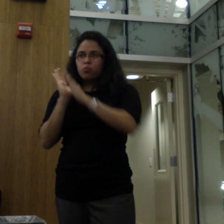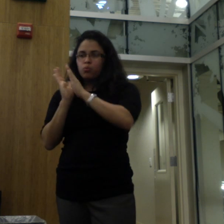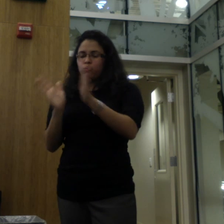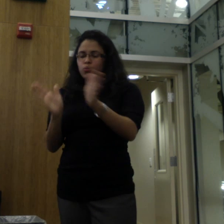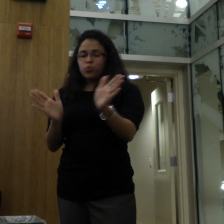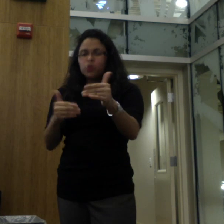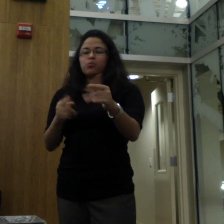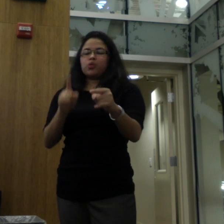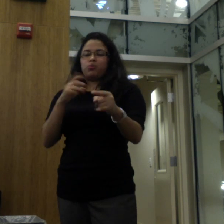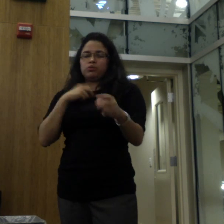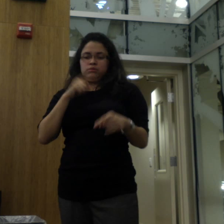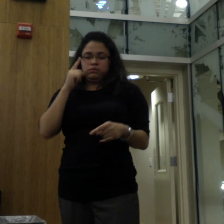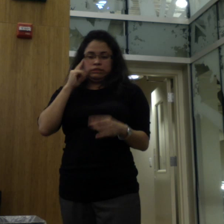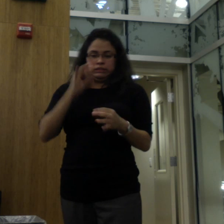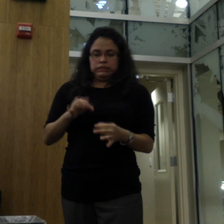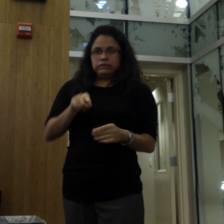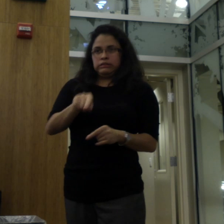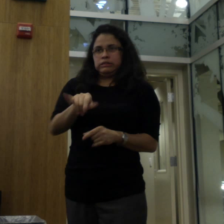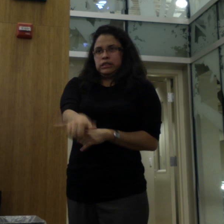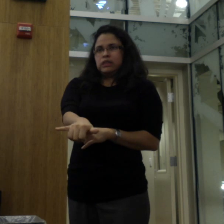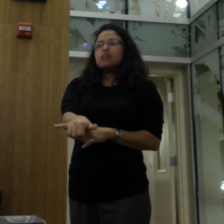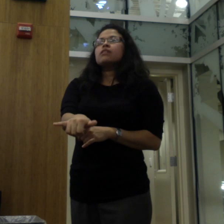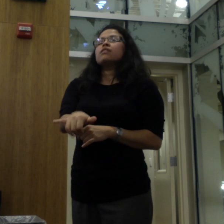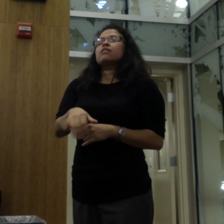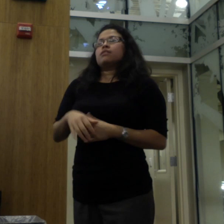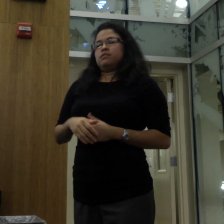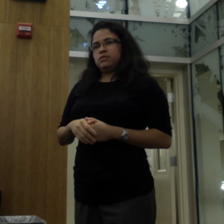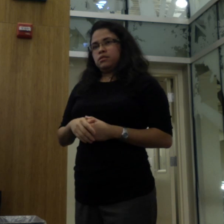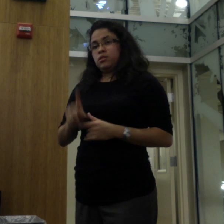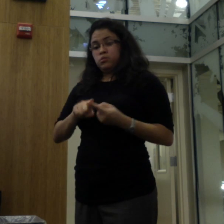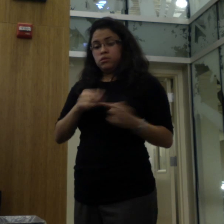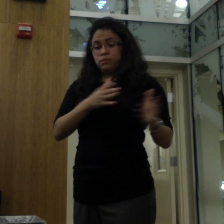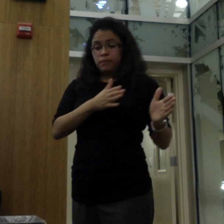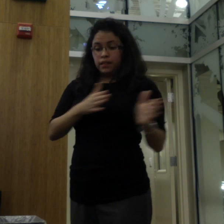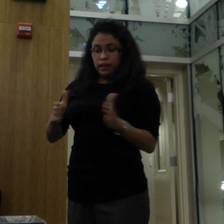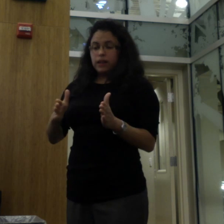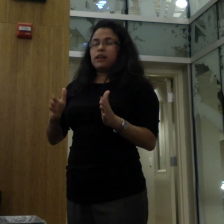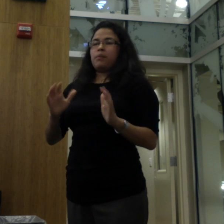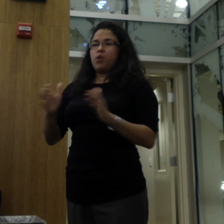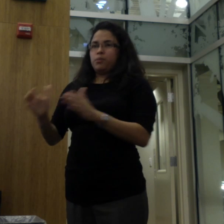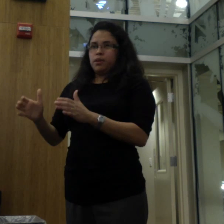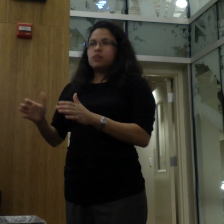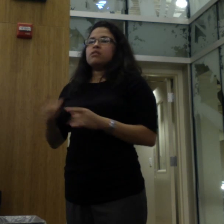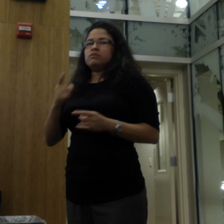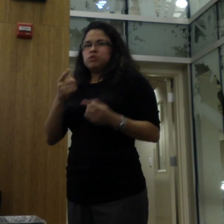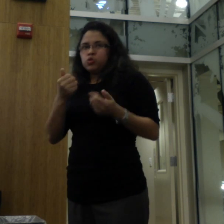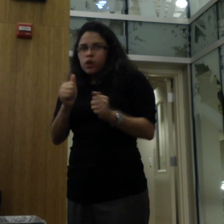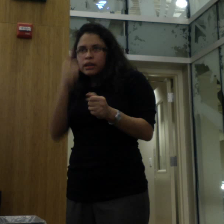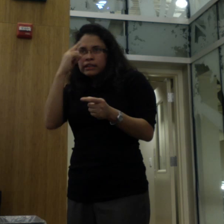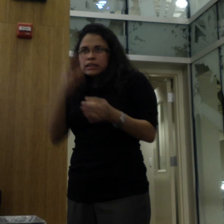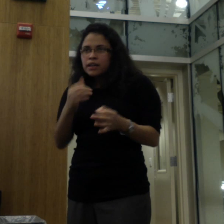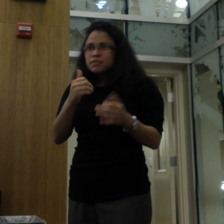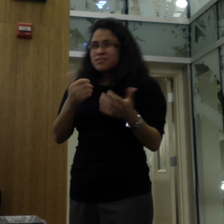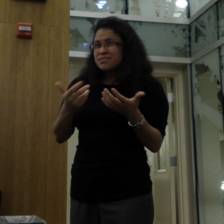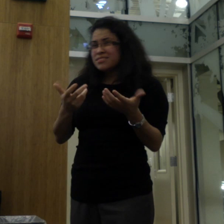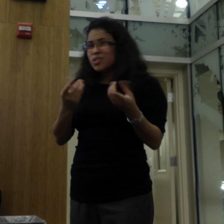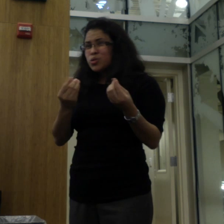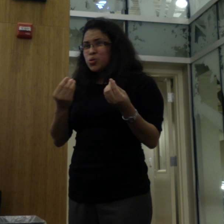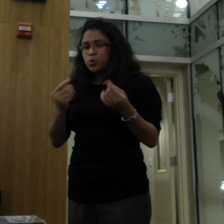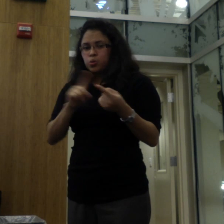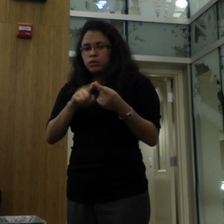just want to say one thing about that. When you're going through and you're planning and you're prepping and you're trying to decide what you're going to be doing when you